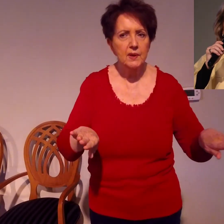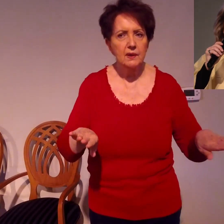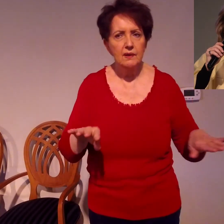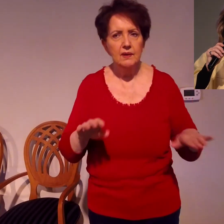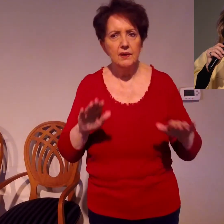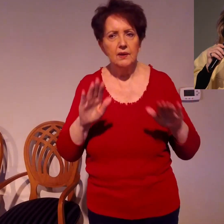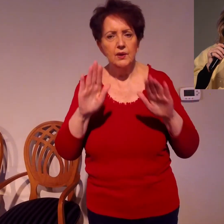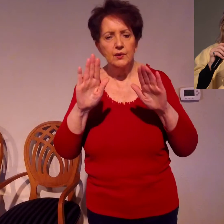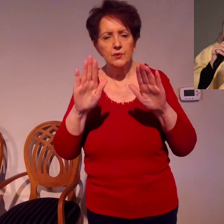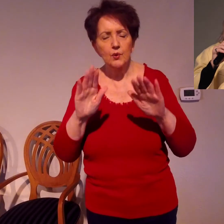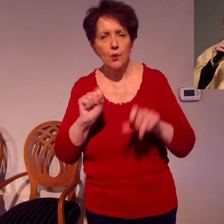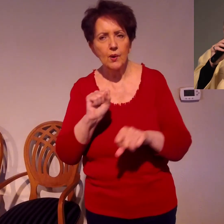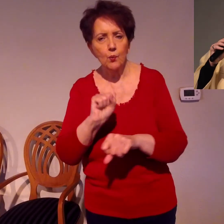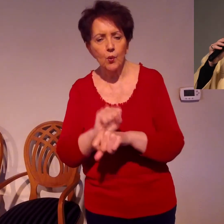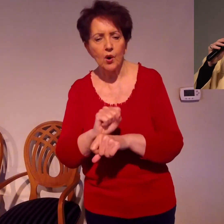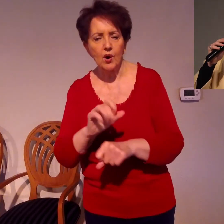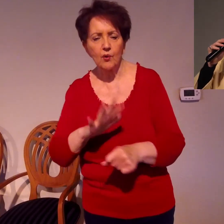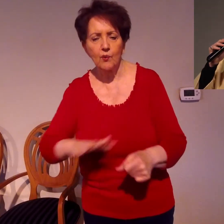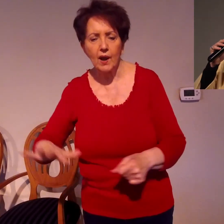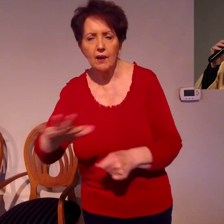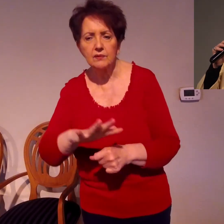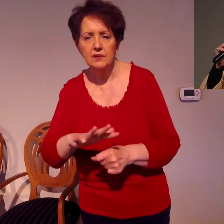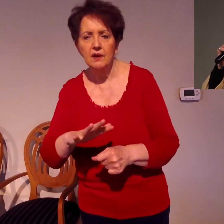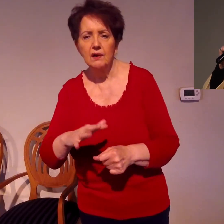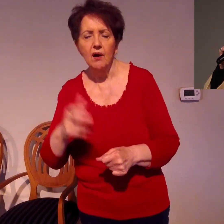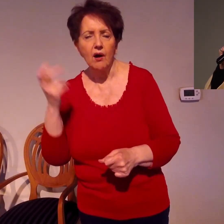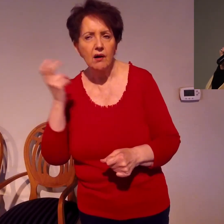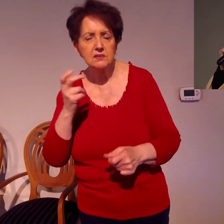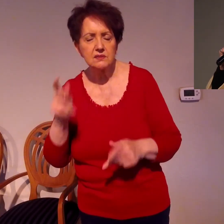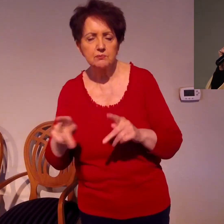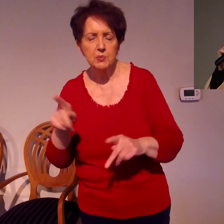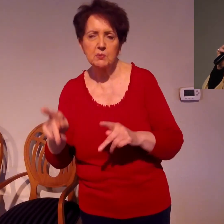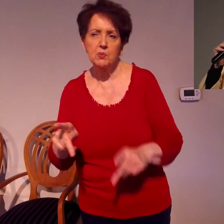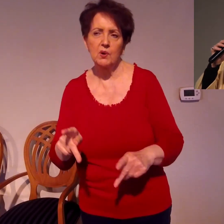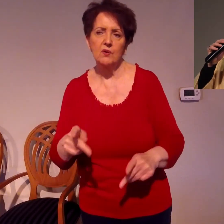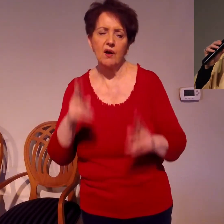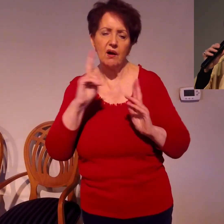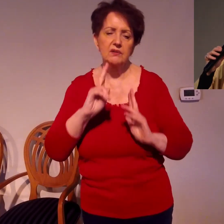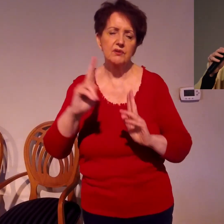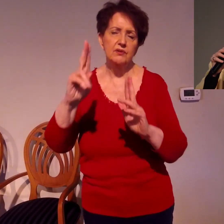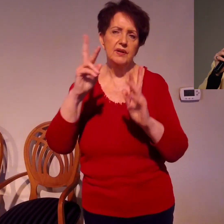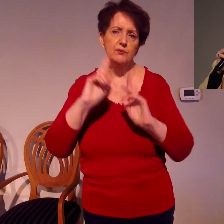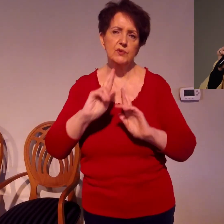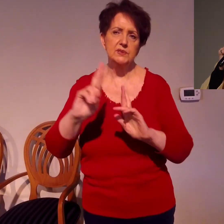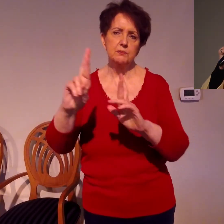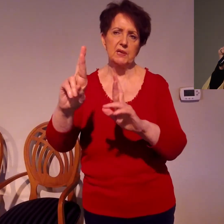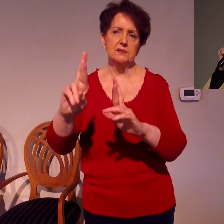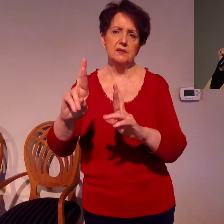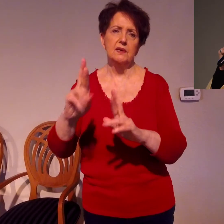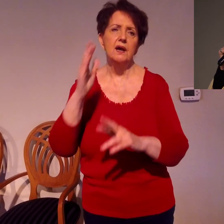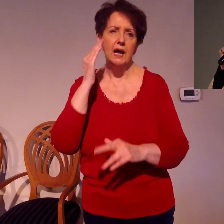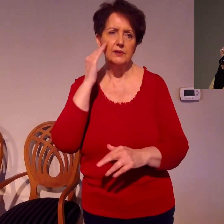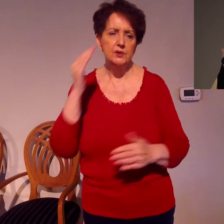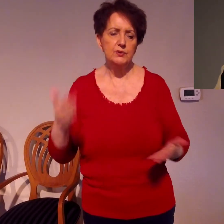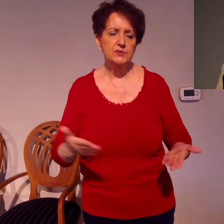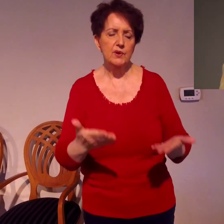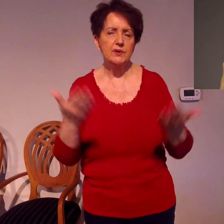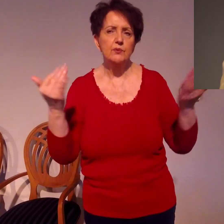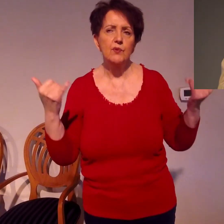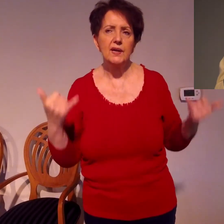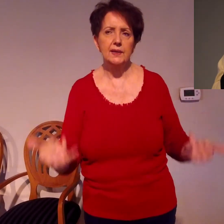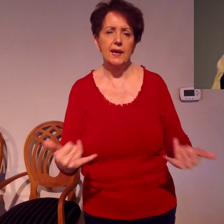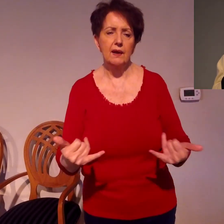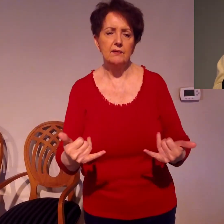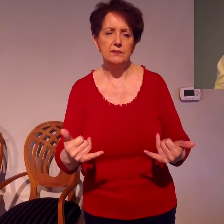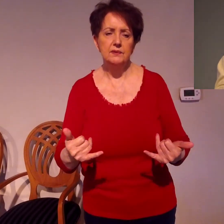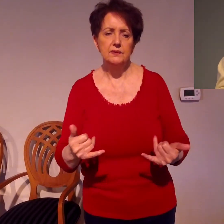around awesome people where they are compensated well and they're honored and respected. I know that that is here right now. They're swimming